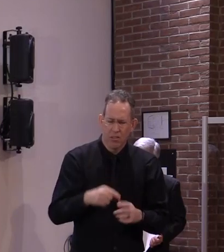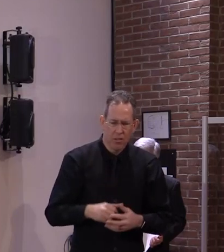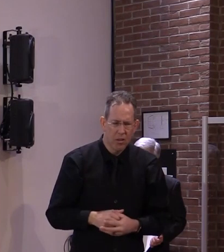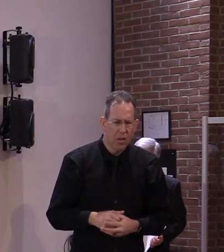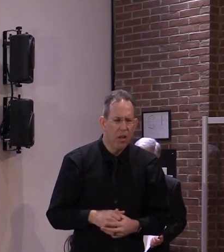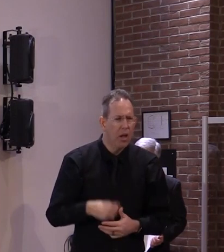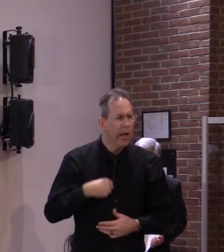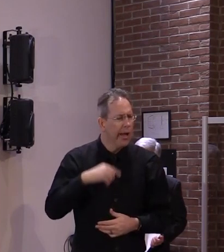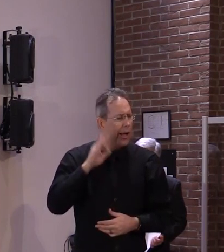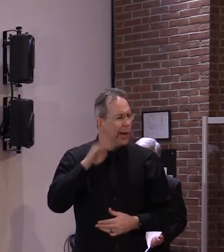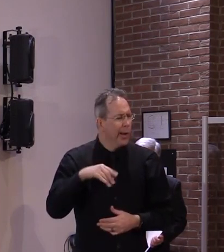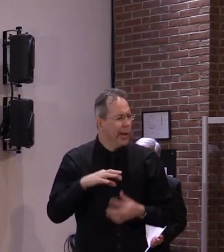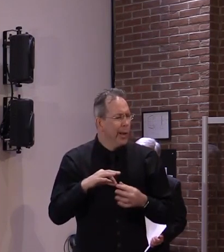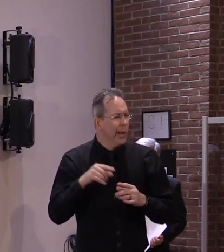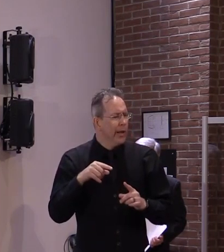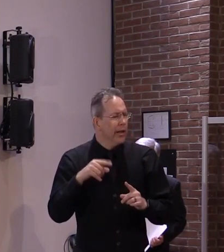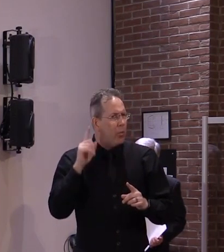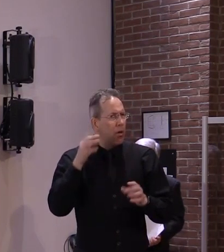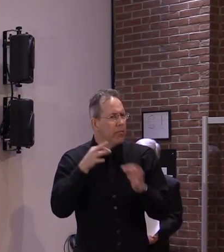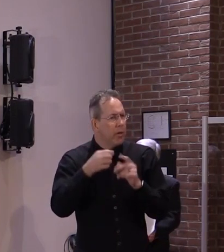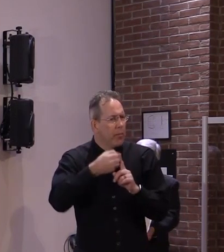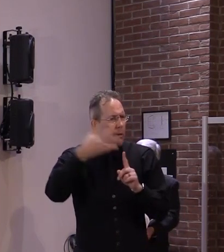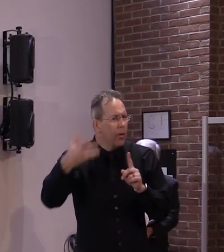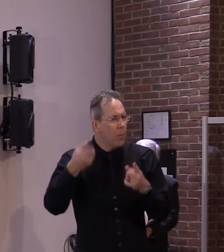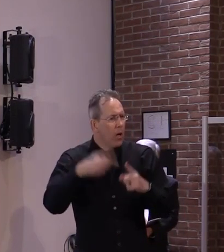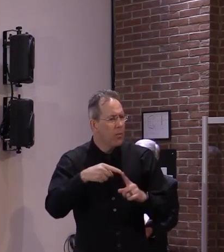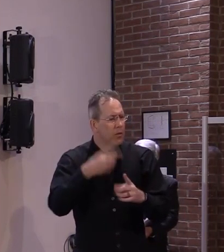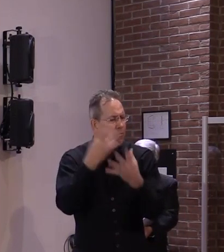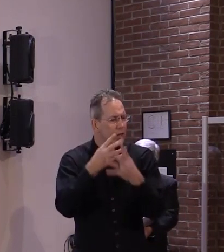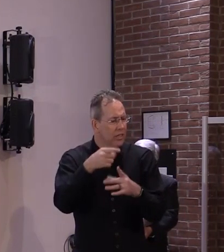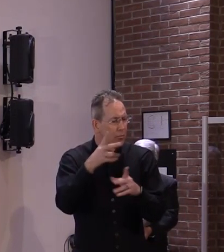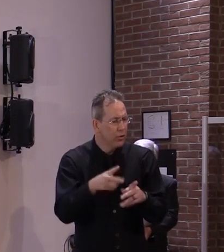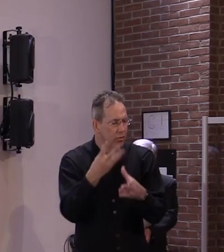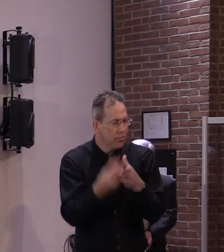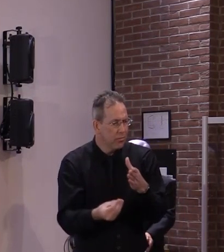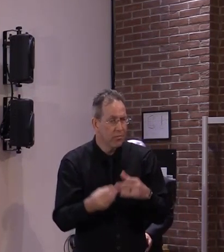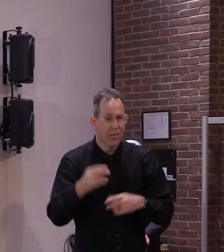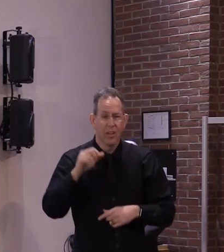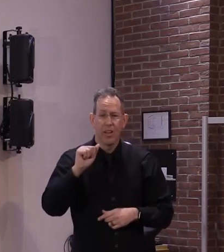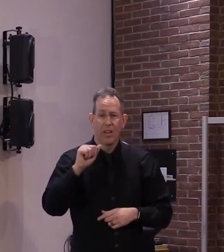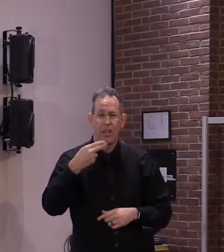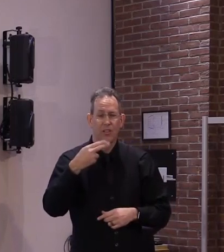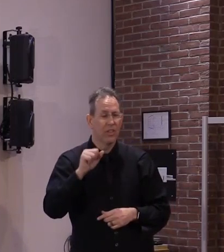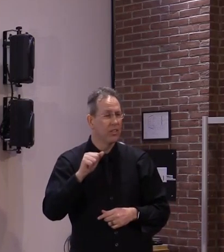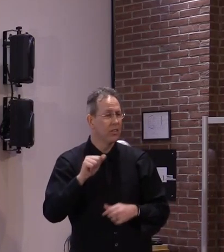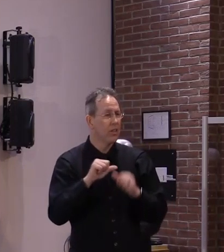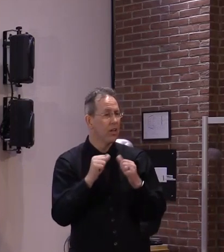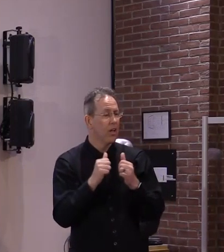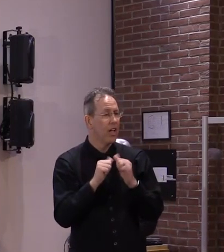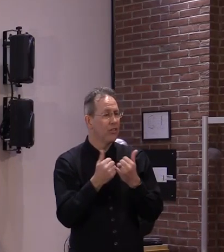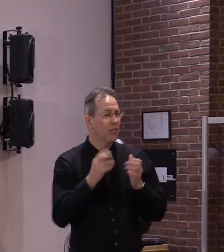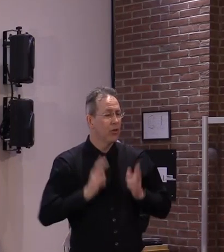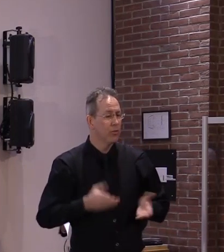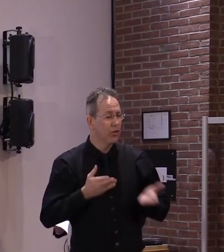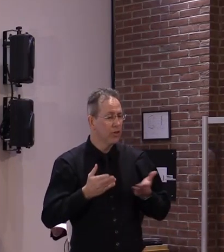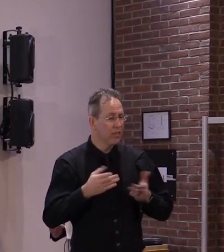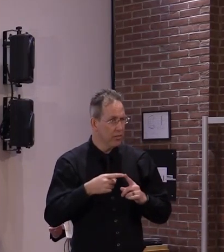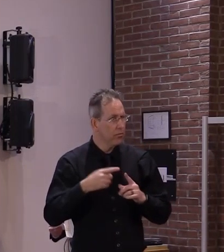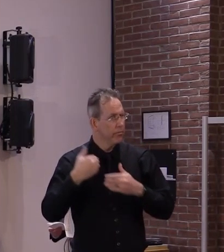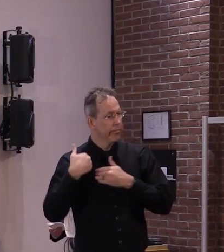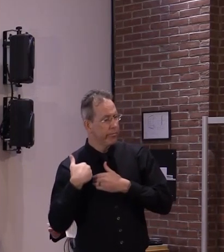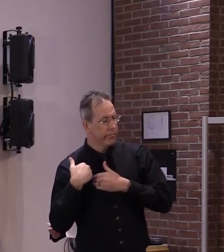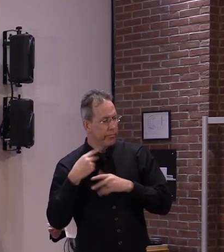the Agency of Human Services, which oversees DOC, we've now seen several deaths of Vermont inmates over the last few months. I know there